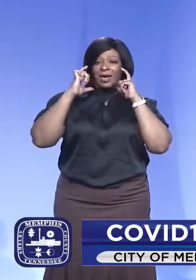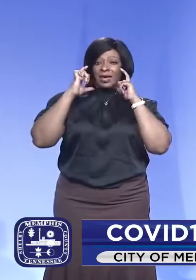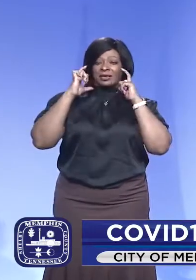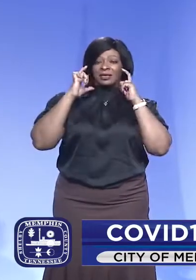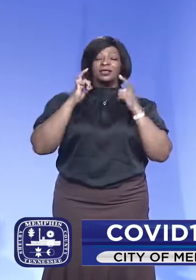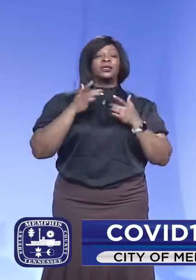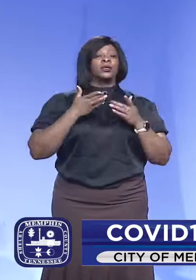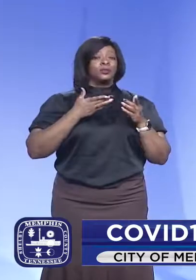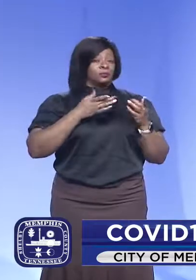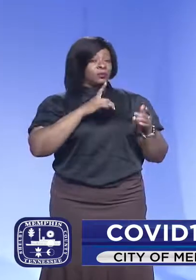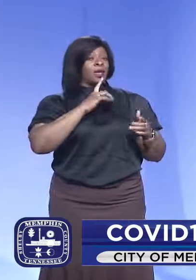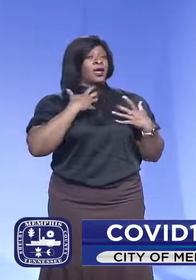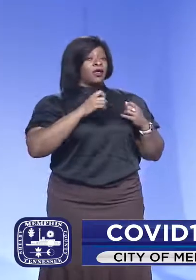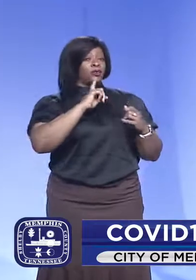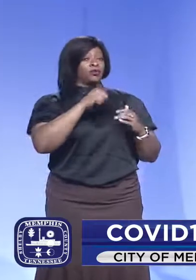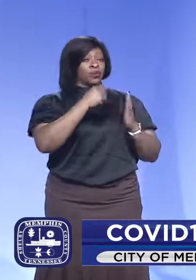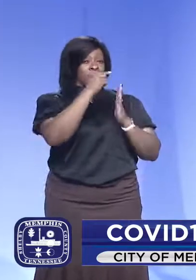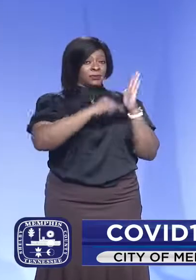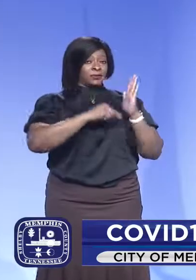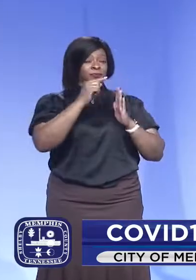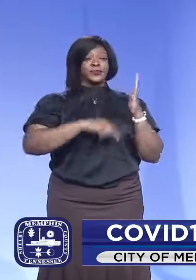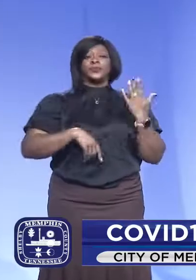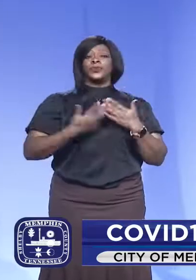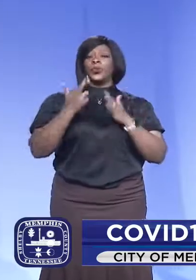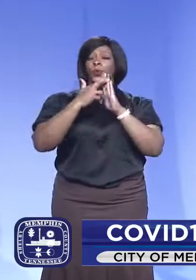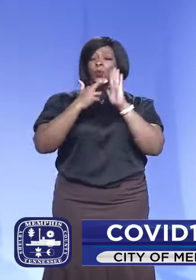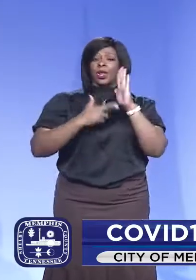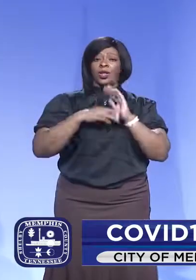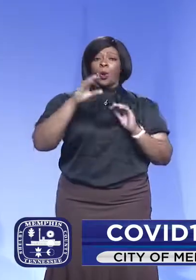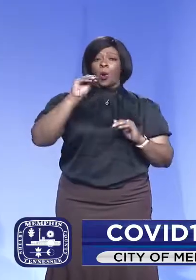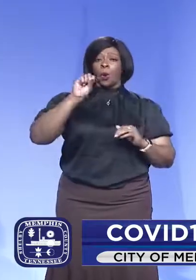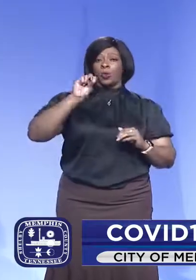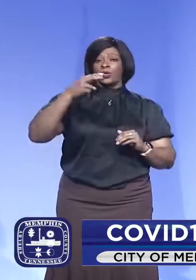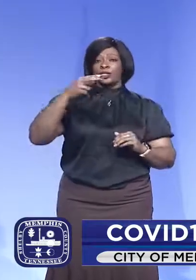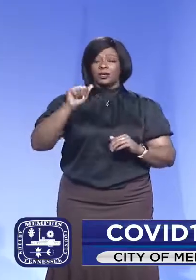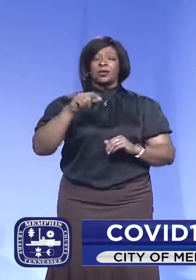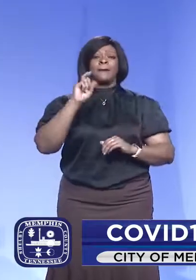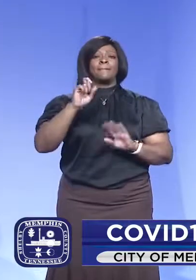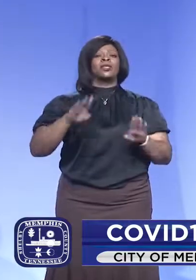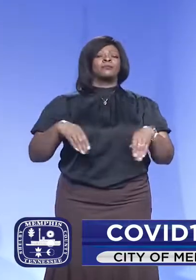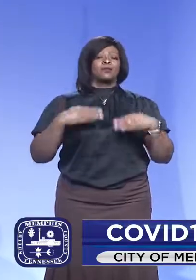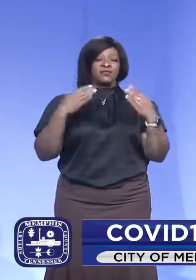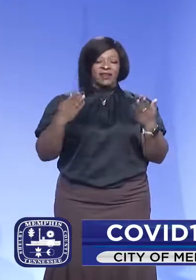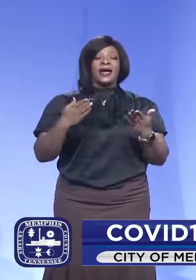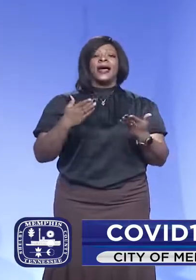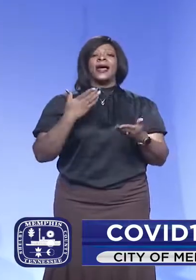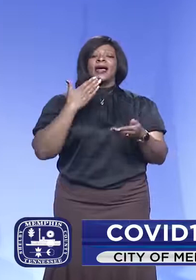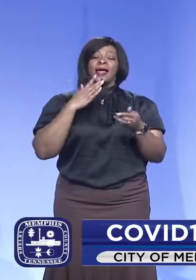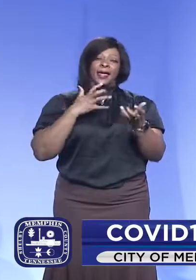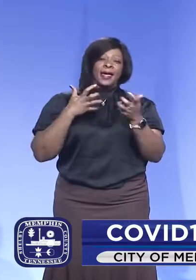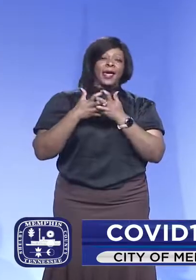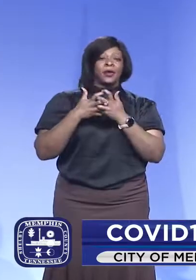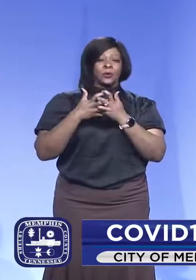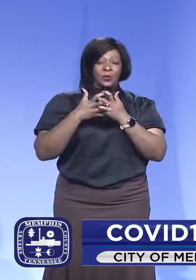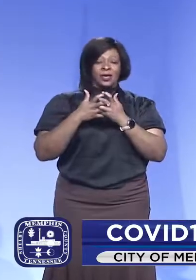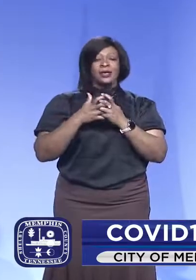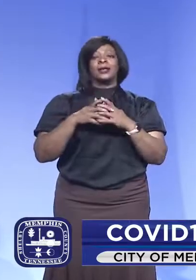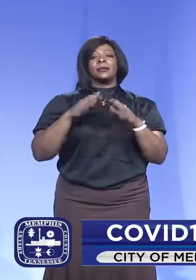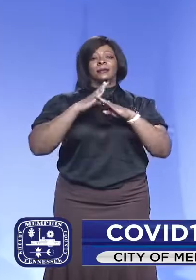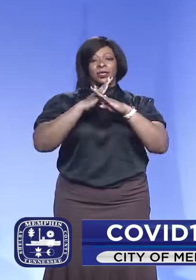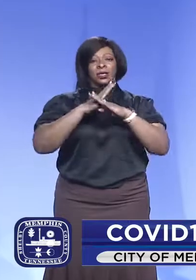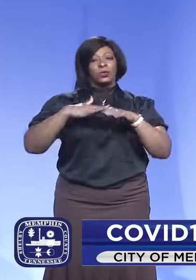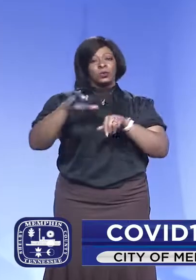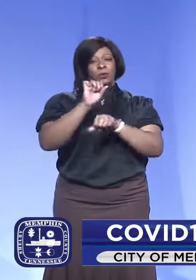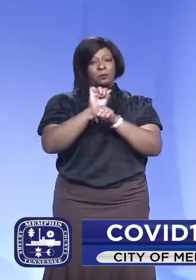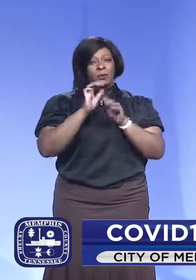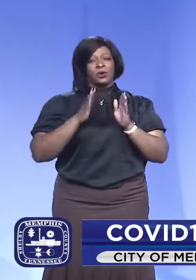the health directive, per regulations of OSHA, you must provide adequate protection of your